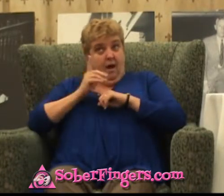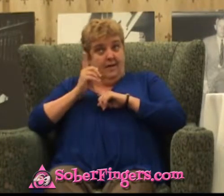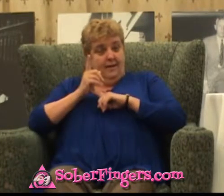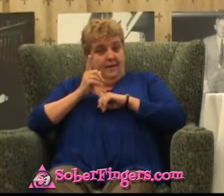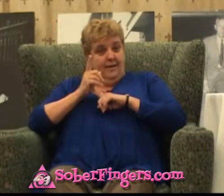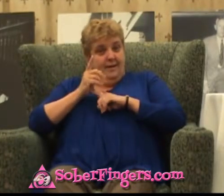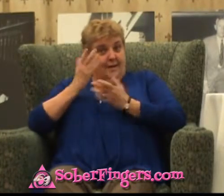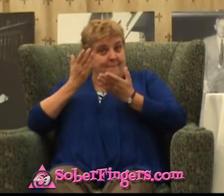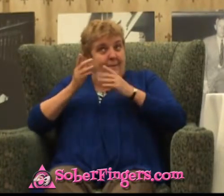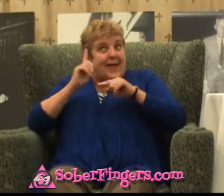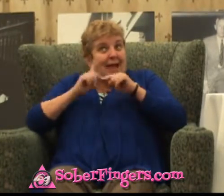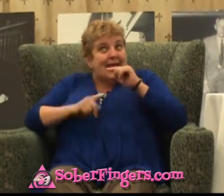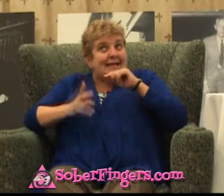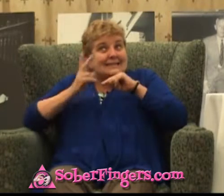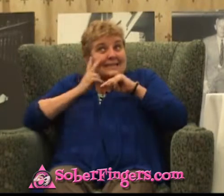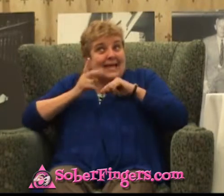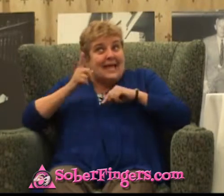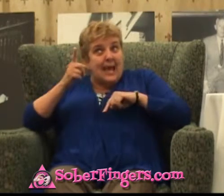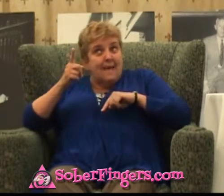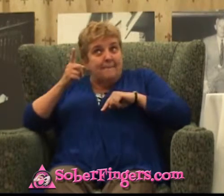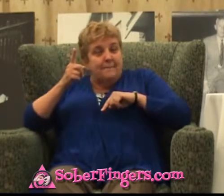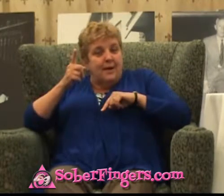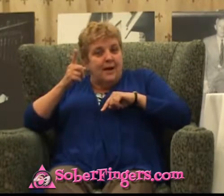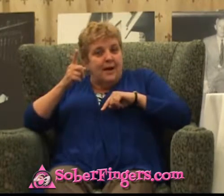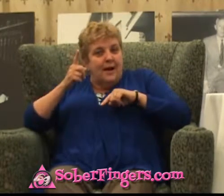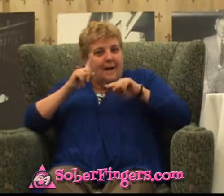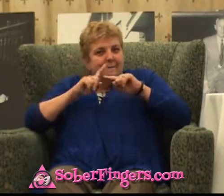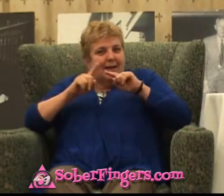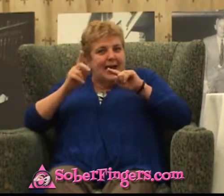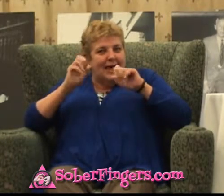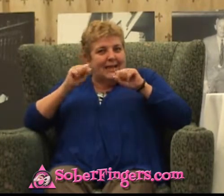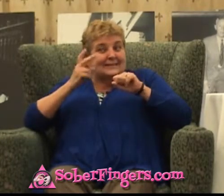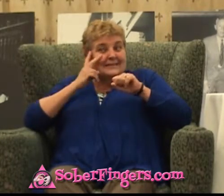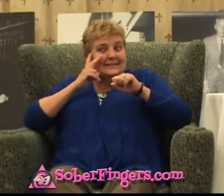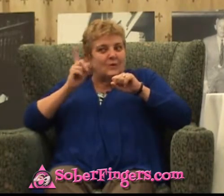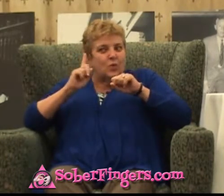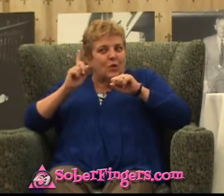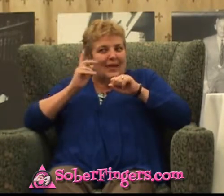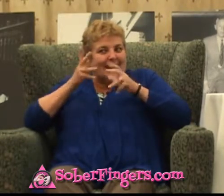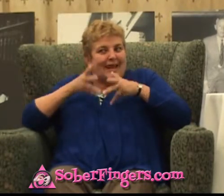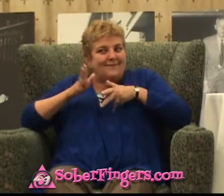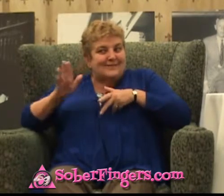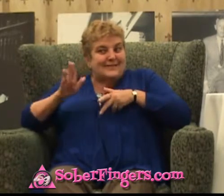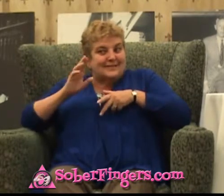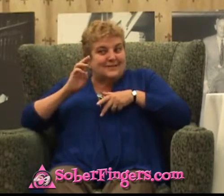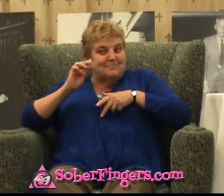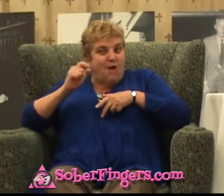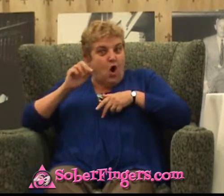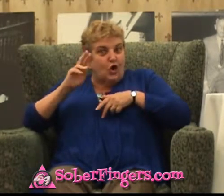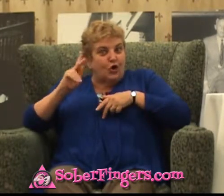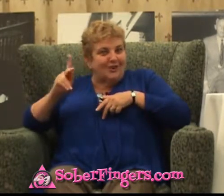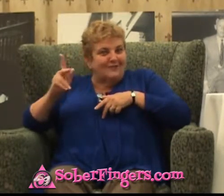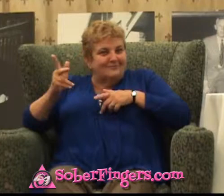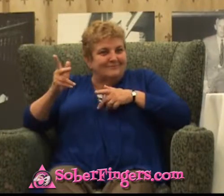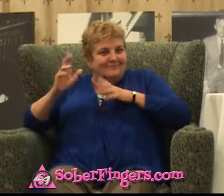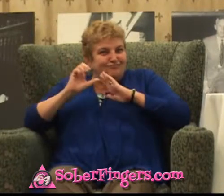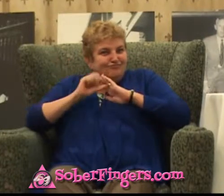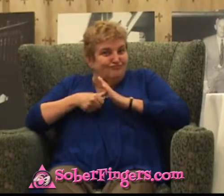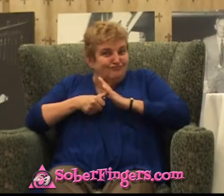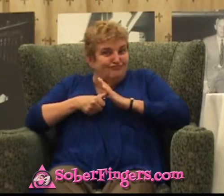be able to see him, but I can see where he's left his mark. And that's why when I speak at a